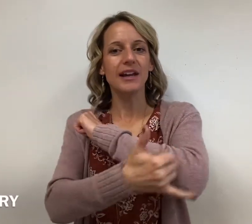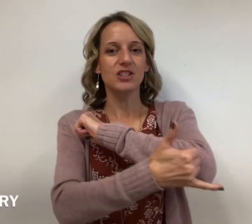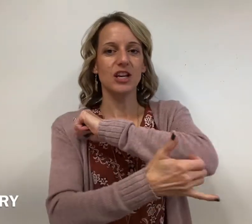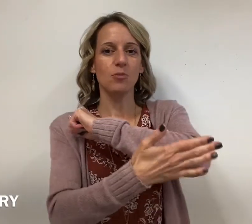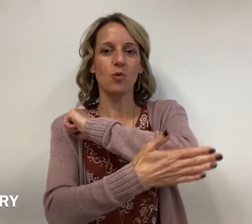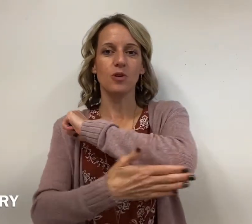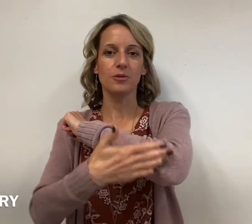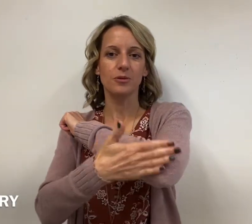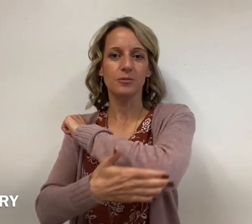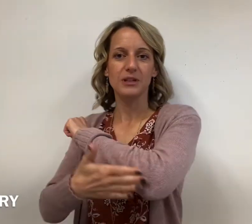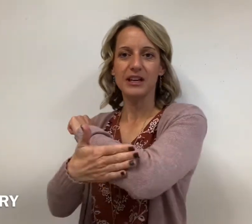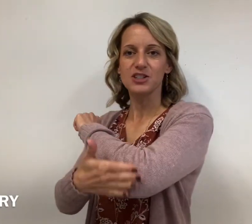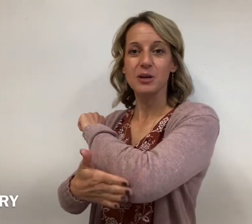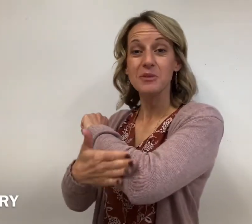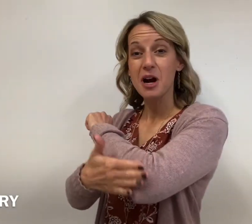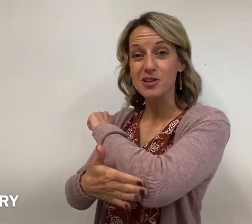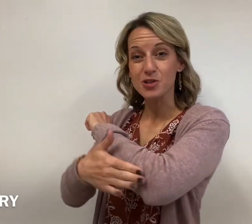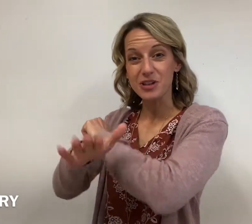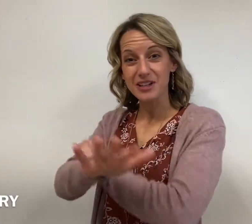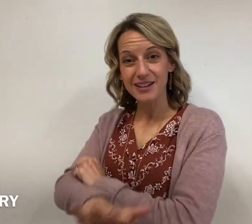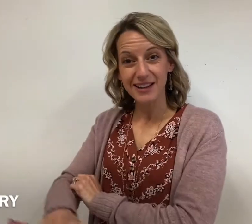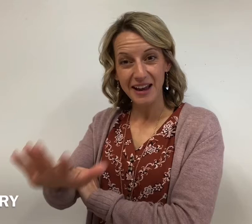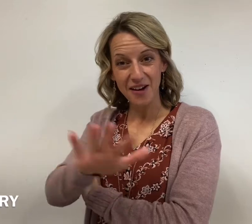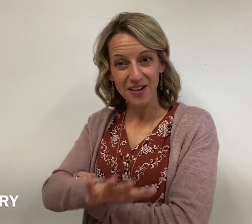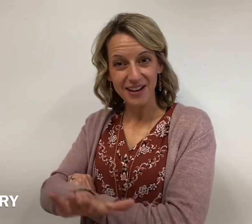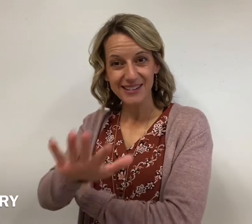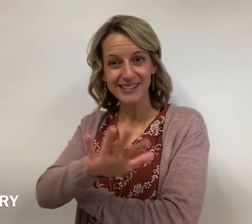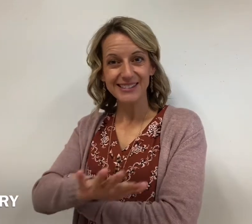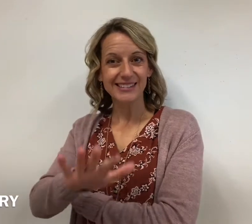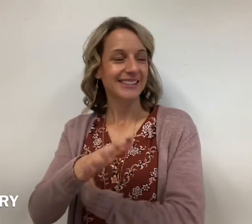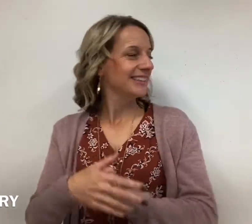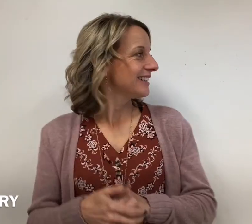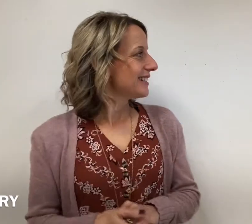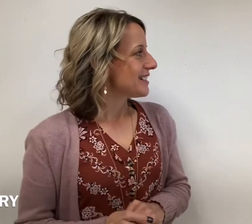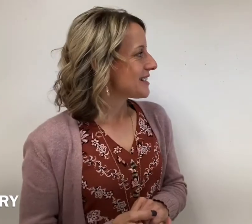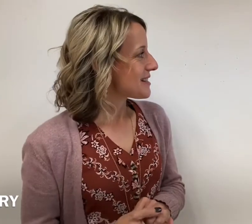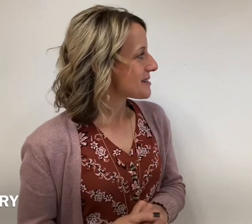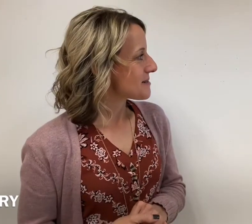shape or B hand shape, country area. And